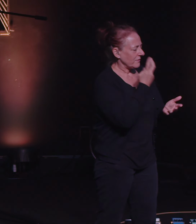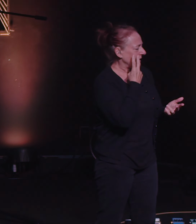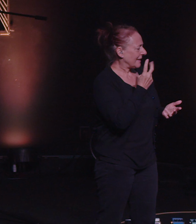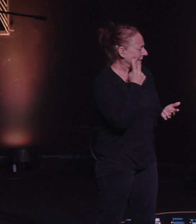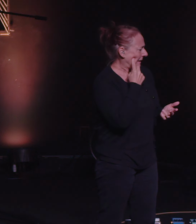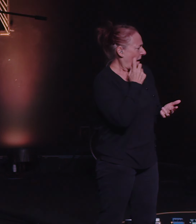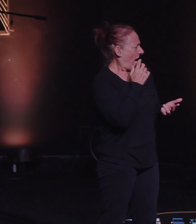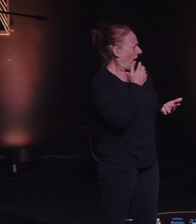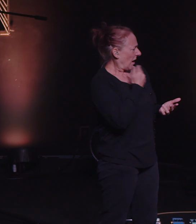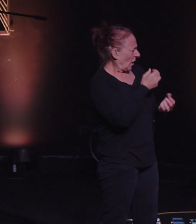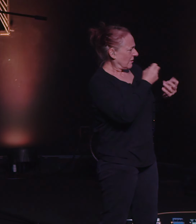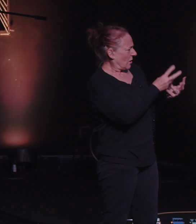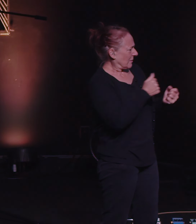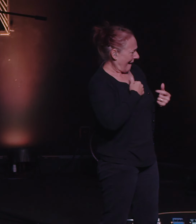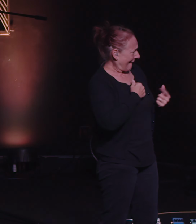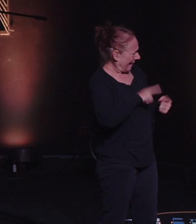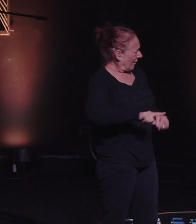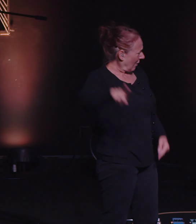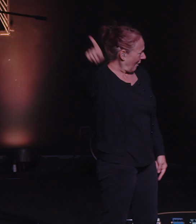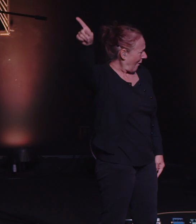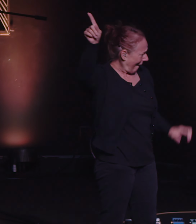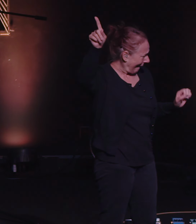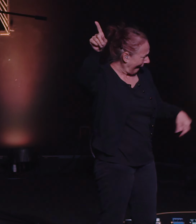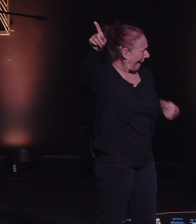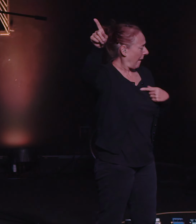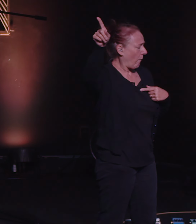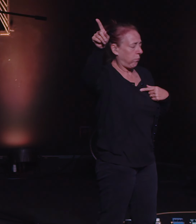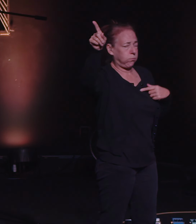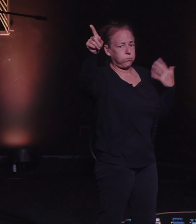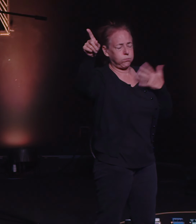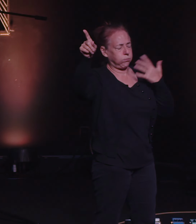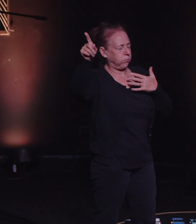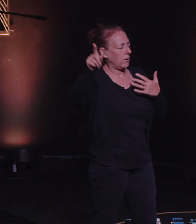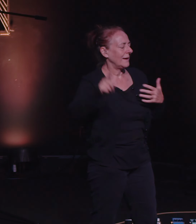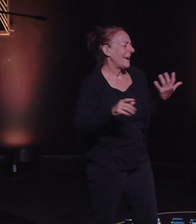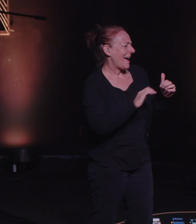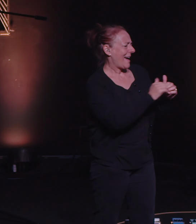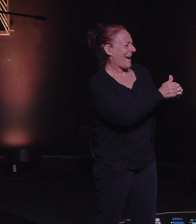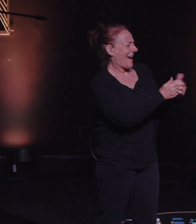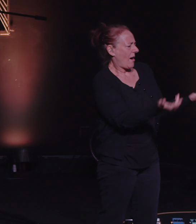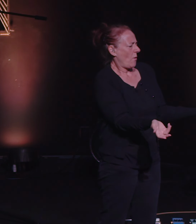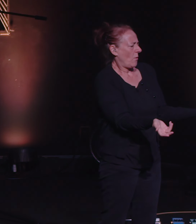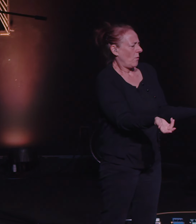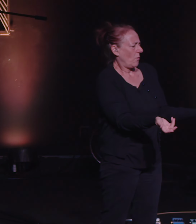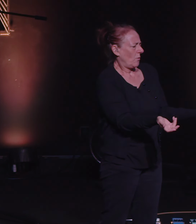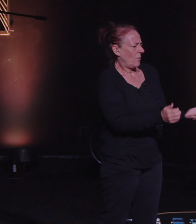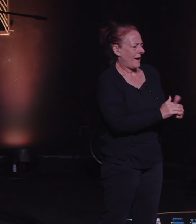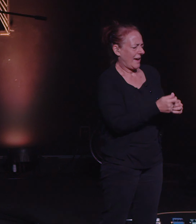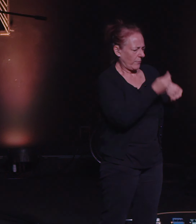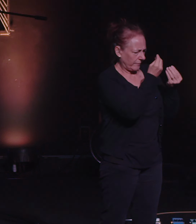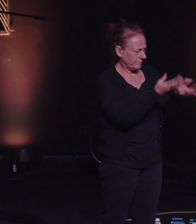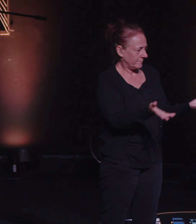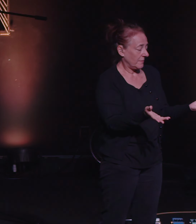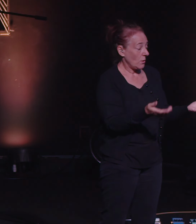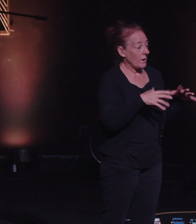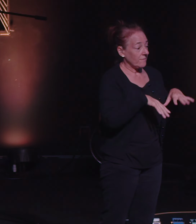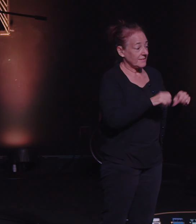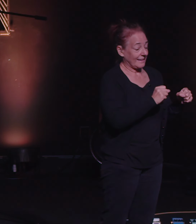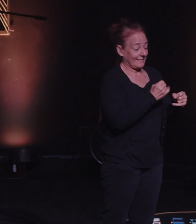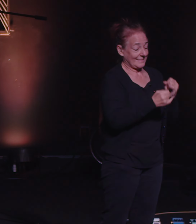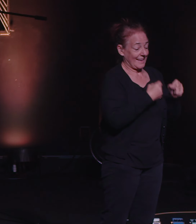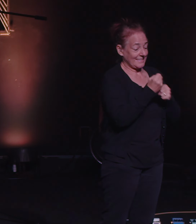it's our job to take it to them. So how are we going to do that? Well, let's get really practical for just a second, okay? We have spent the last